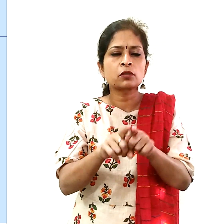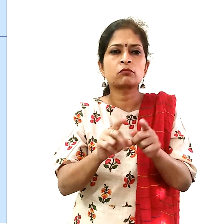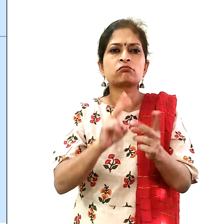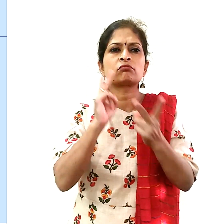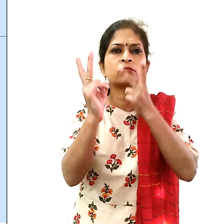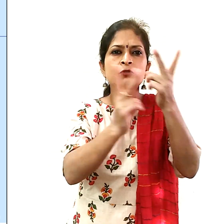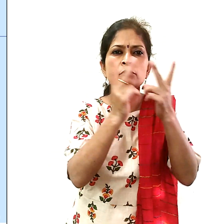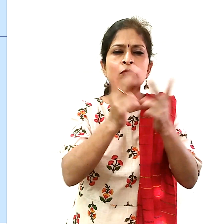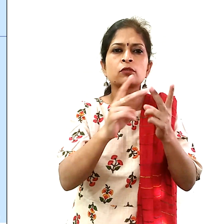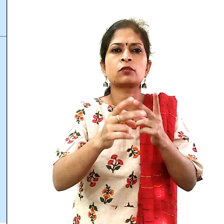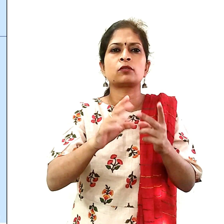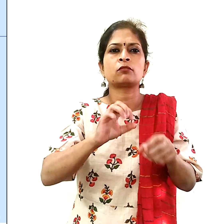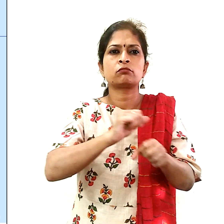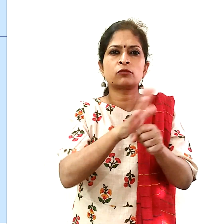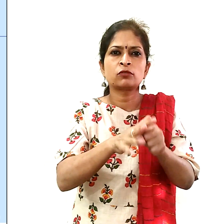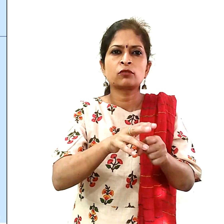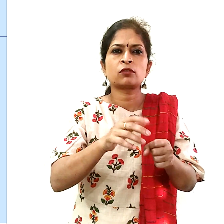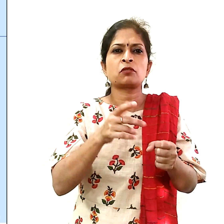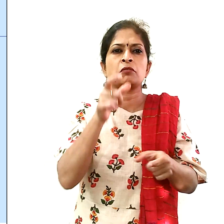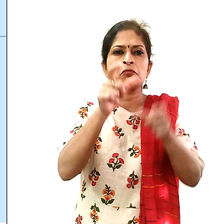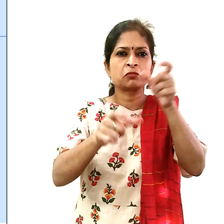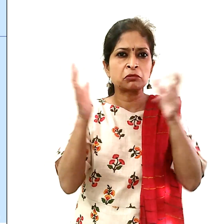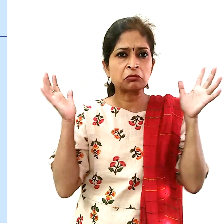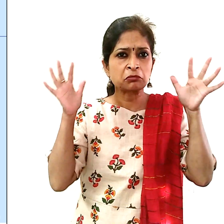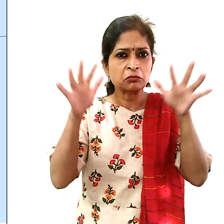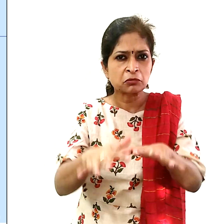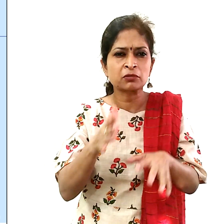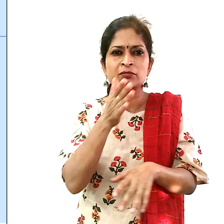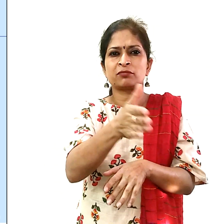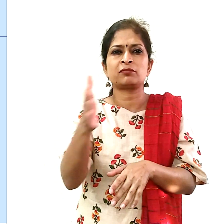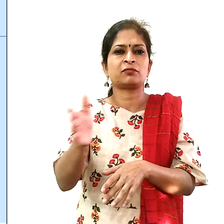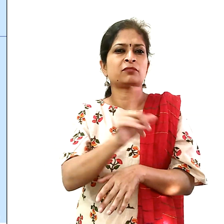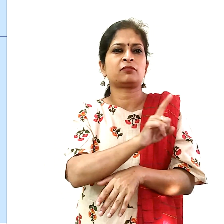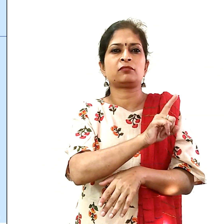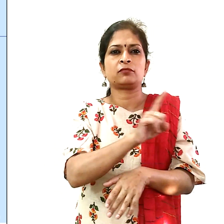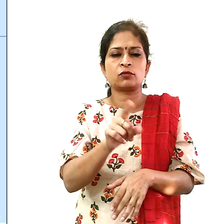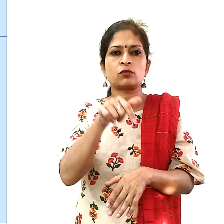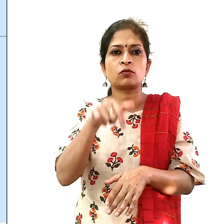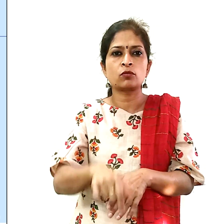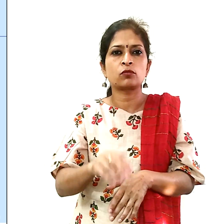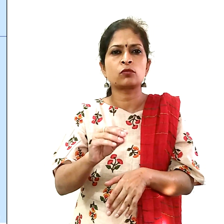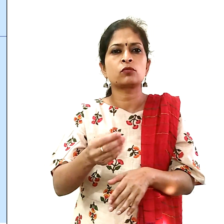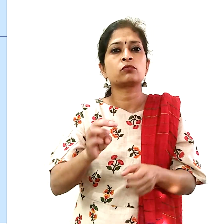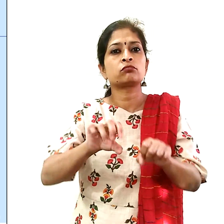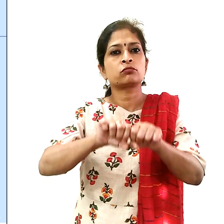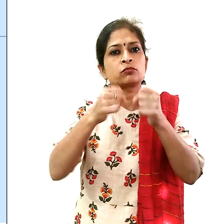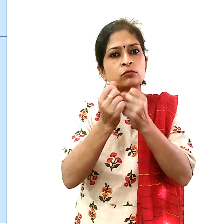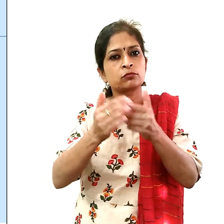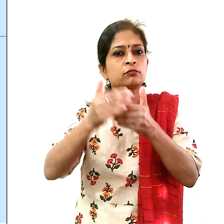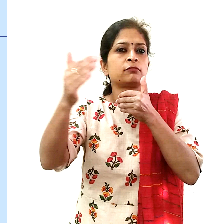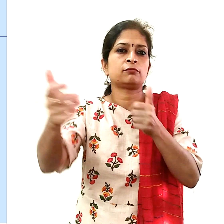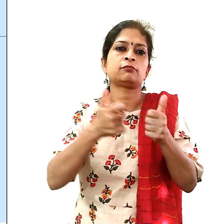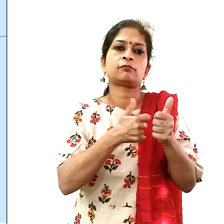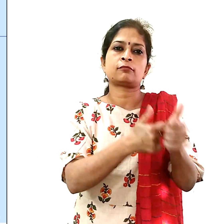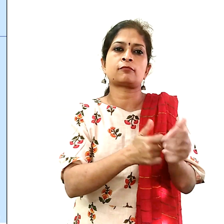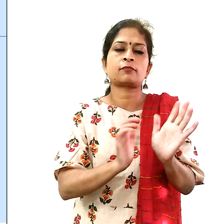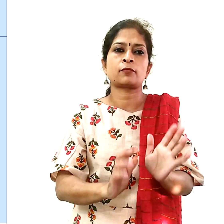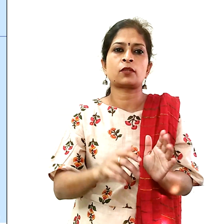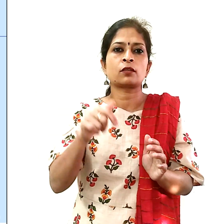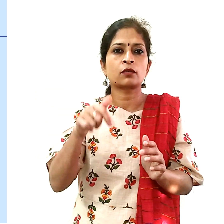or restrict unnecessary travel, participation in public gatherings, and can ensure a reasonable social